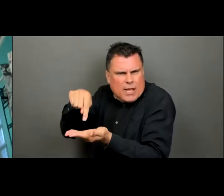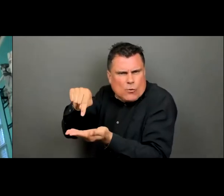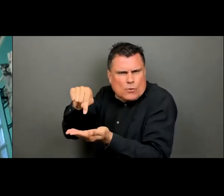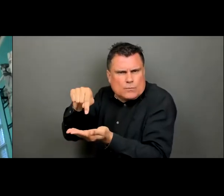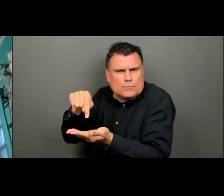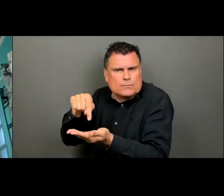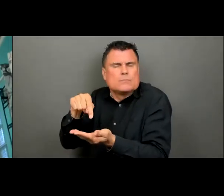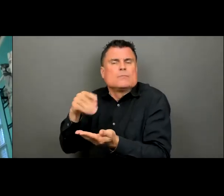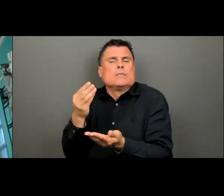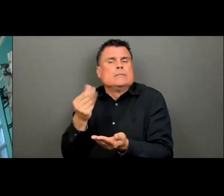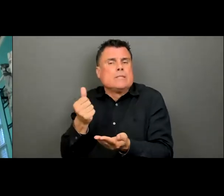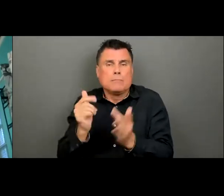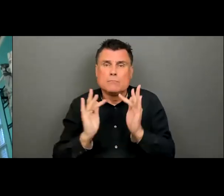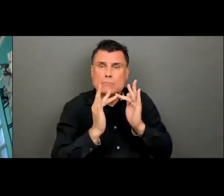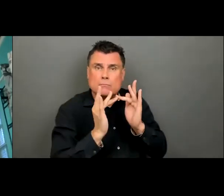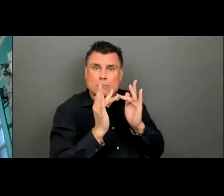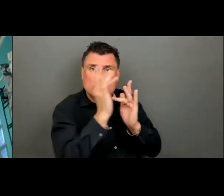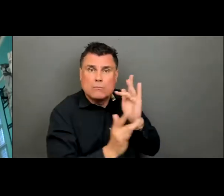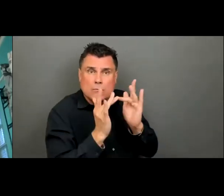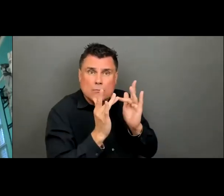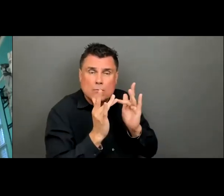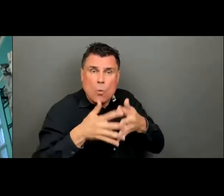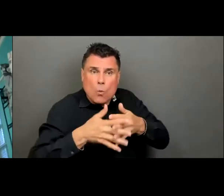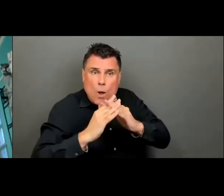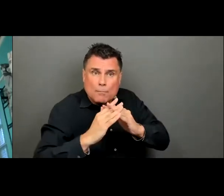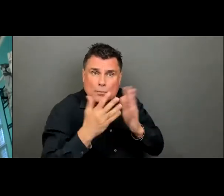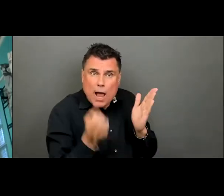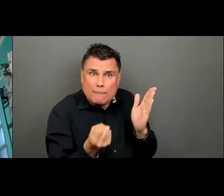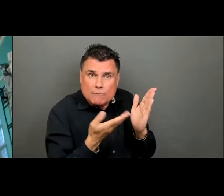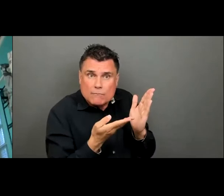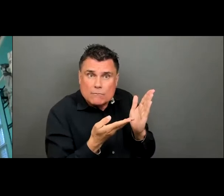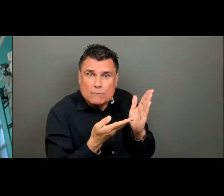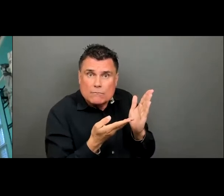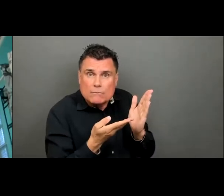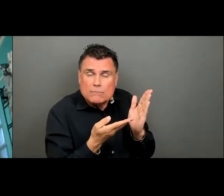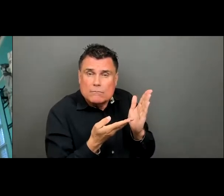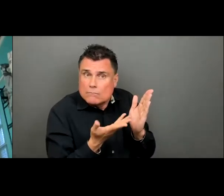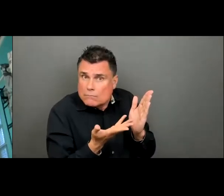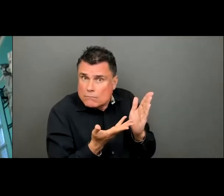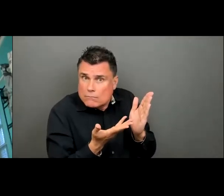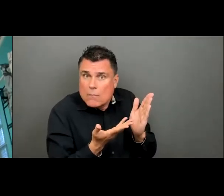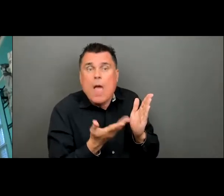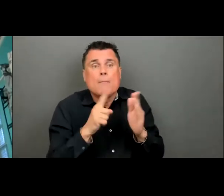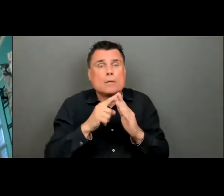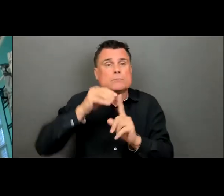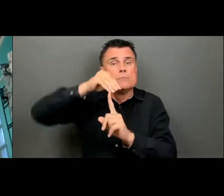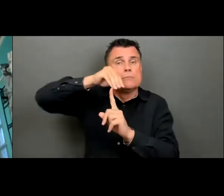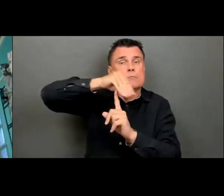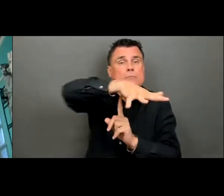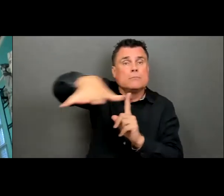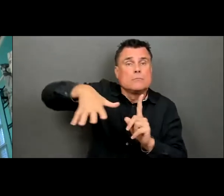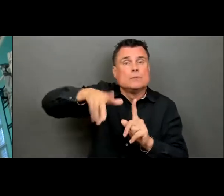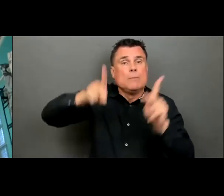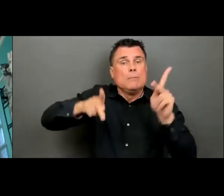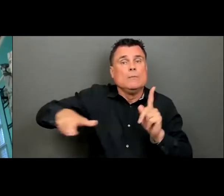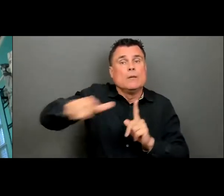forecast system and multimedia, mass media and social media messages in